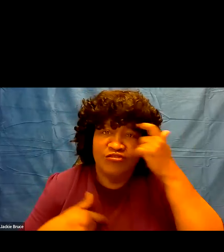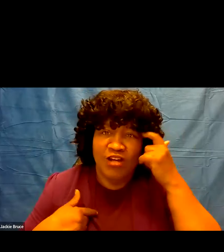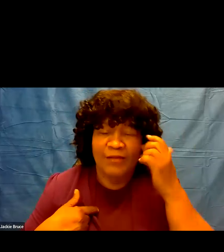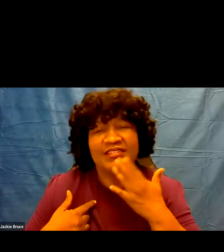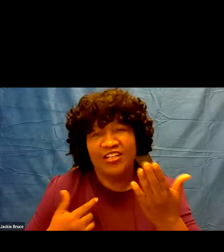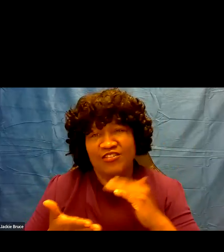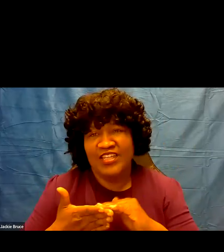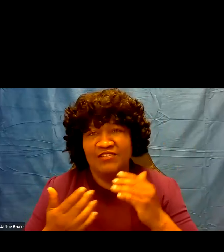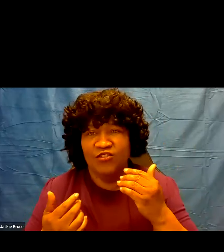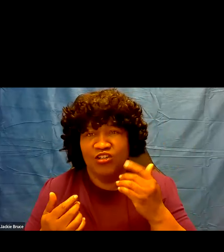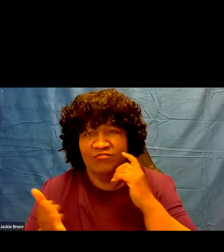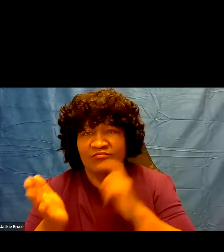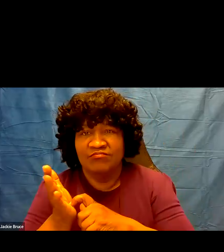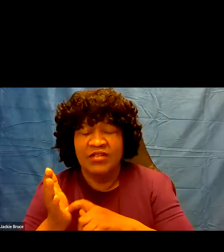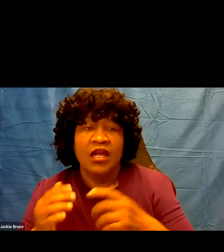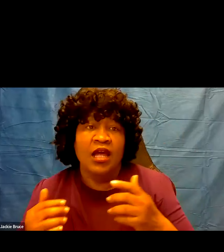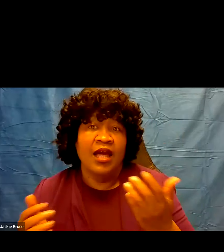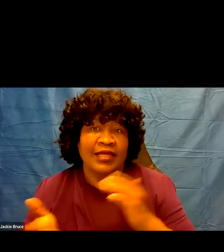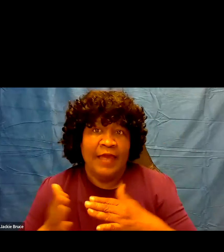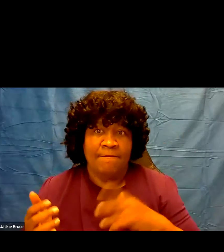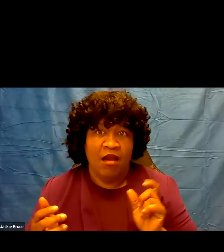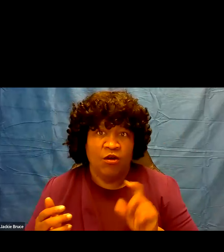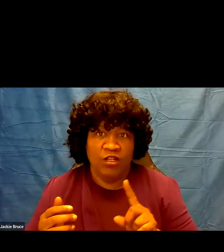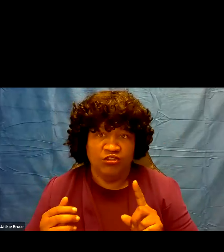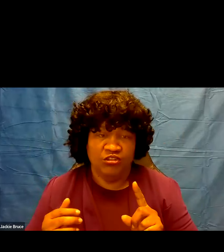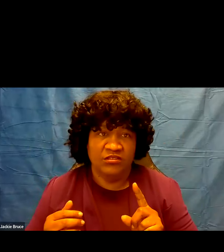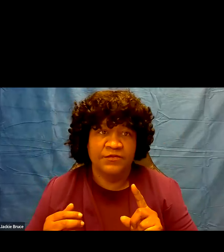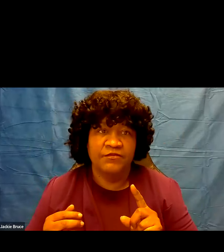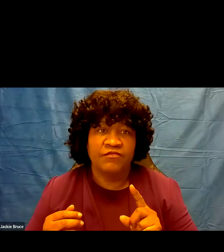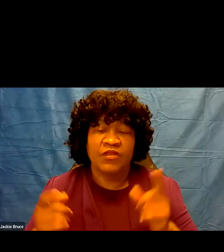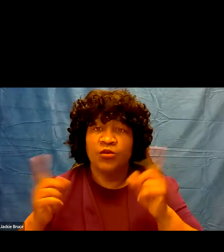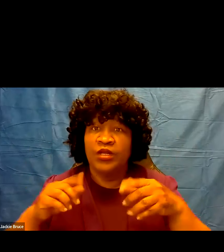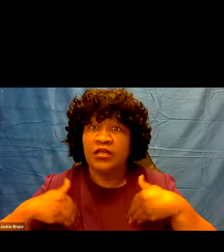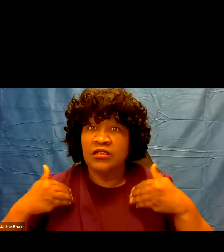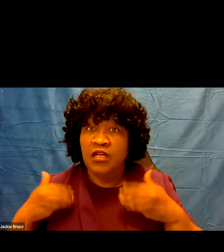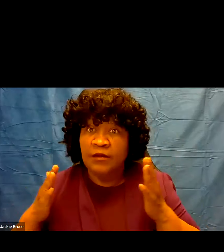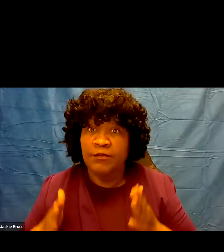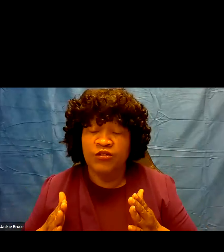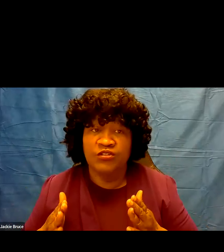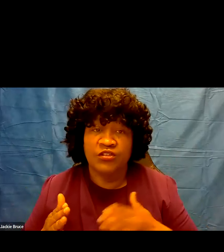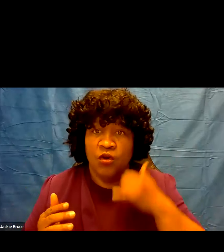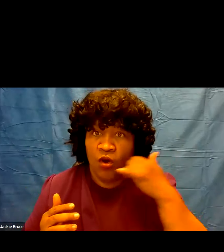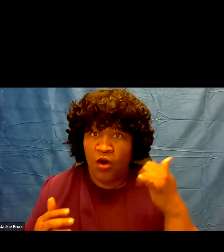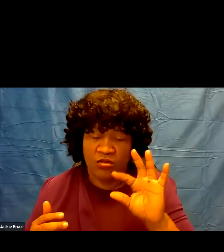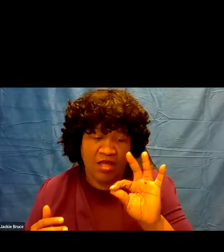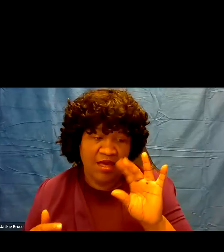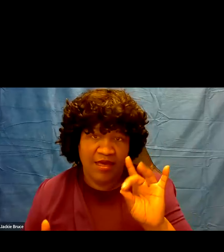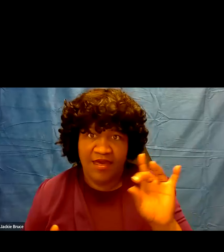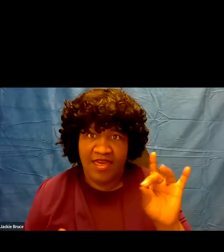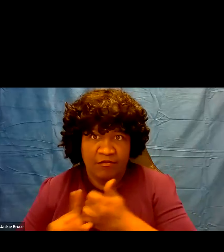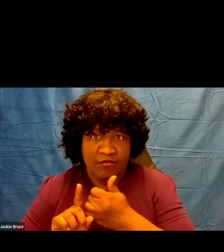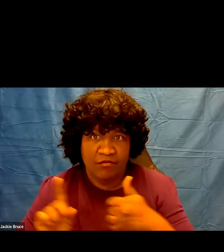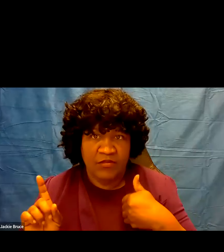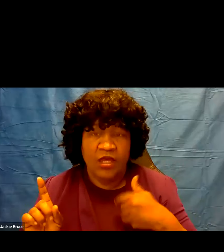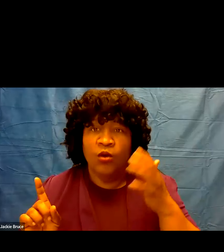you for acknowledging that. My question is though, when a young person calls 988, will they